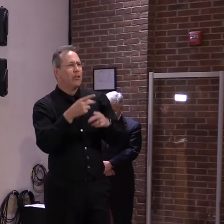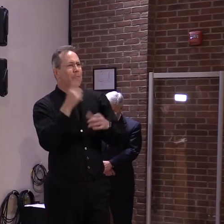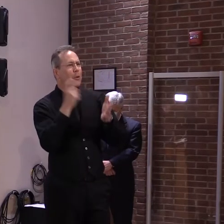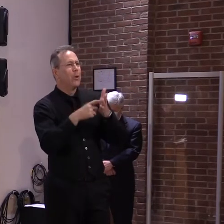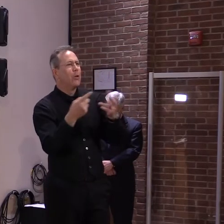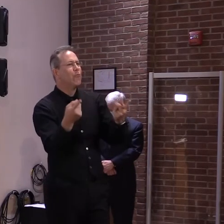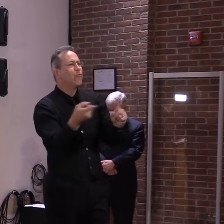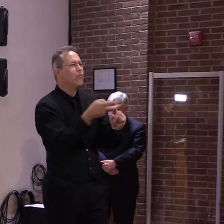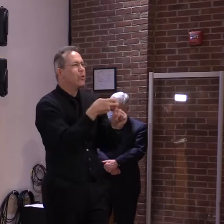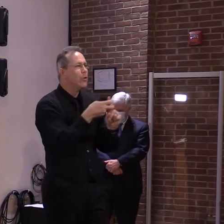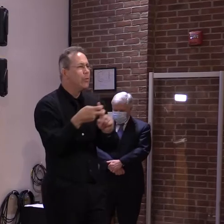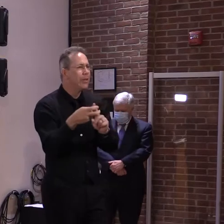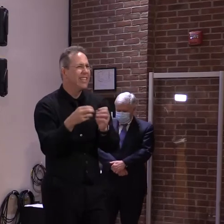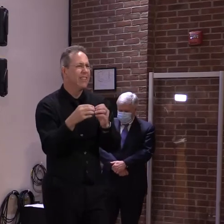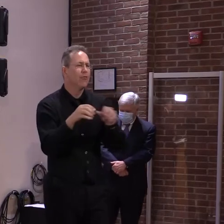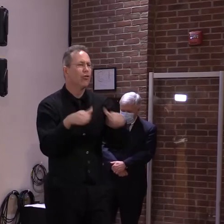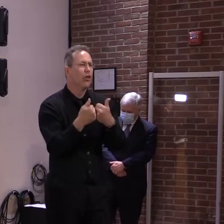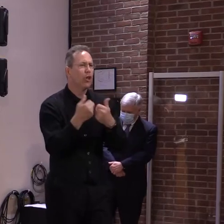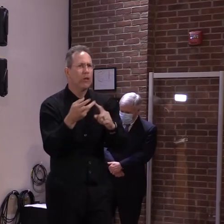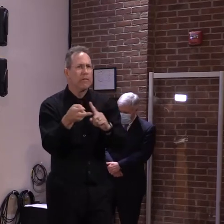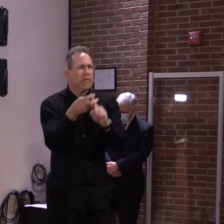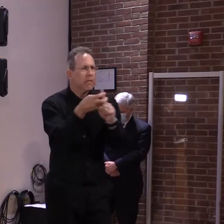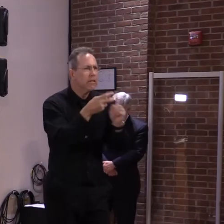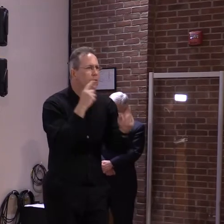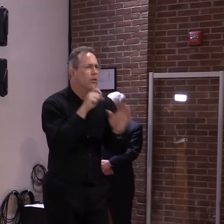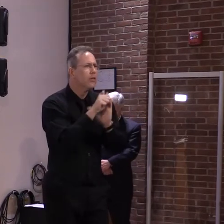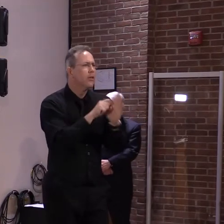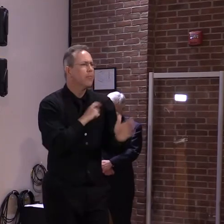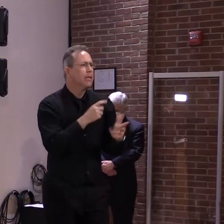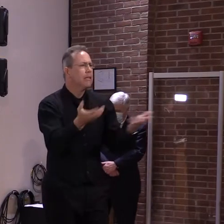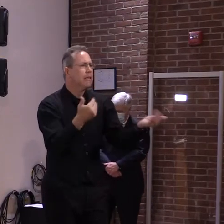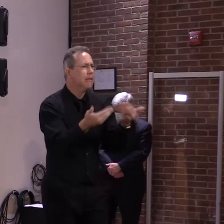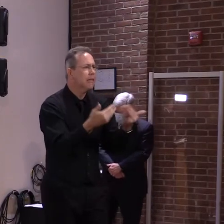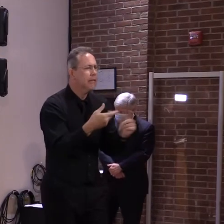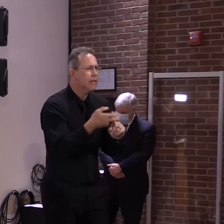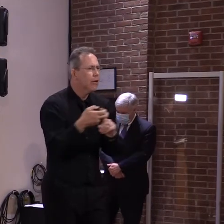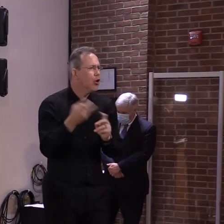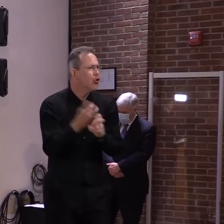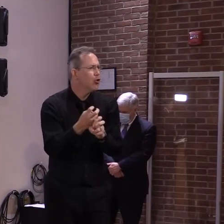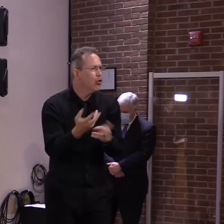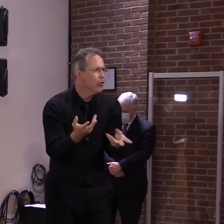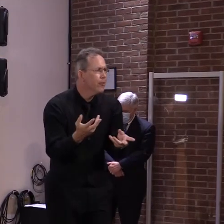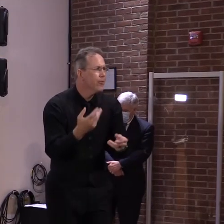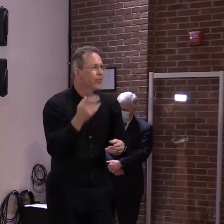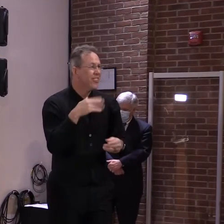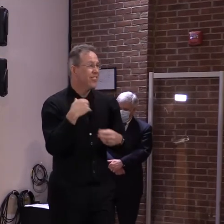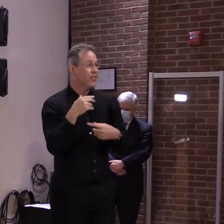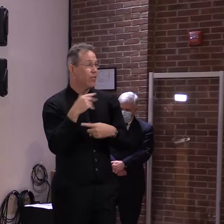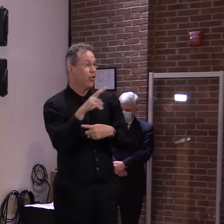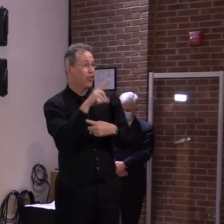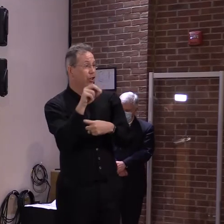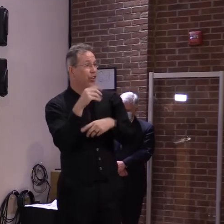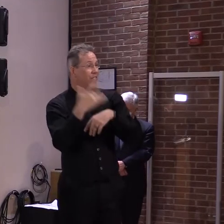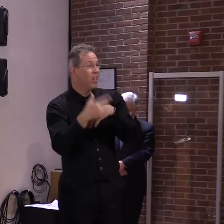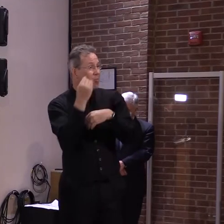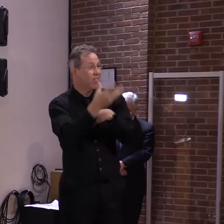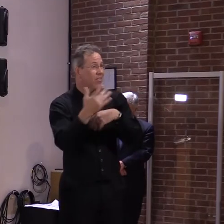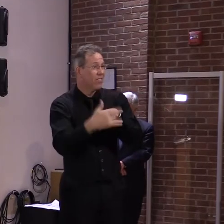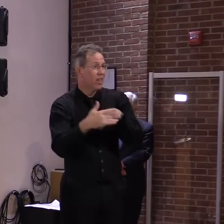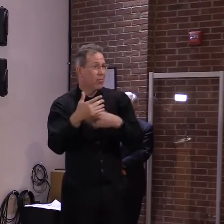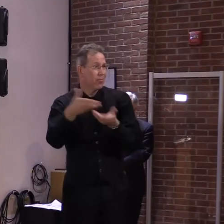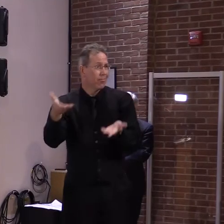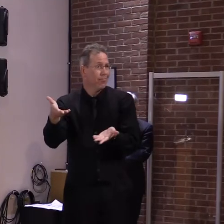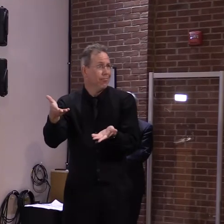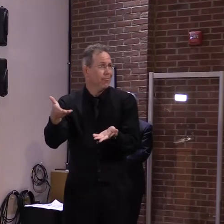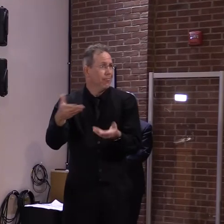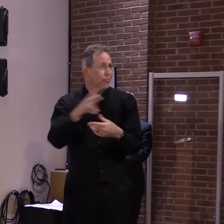have roughly that number of vacancies that you mentioned, around 30. They are spread, however, not only in field force. The state police does a good